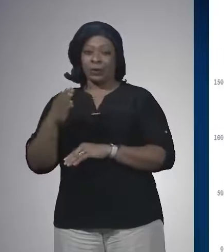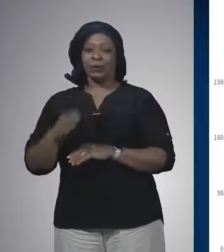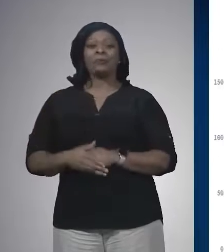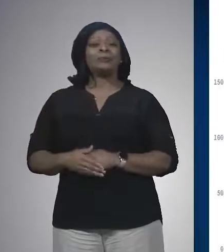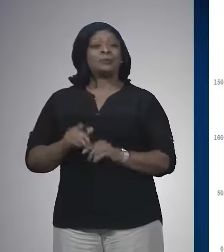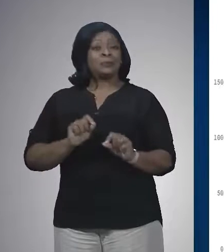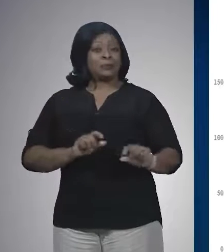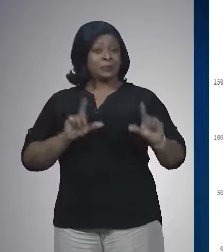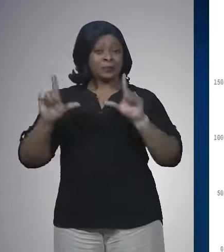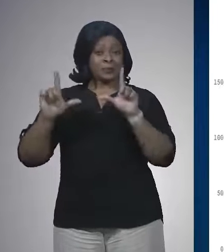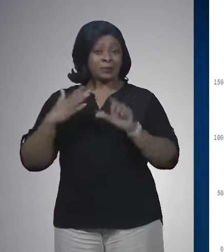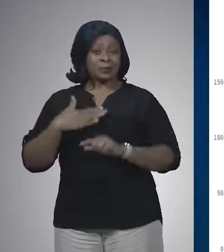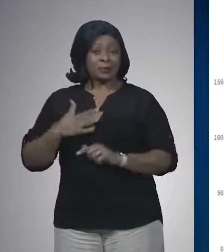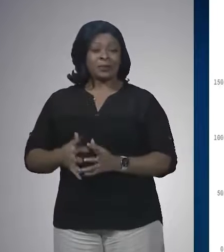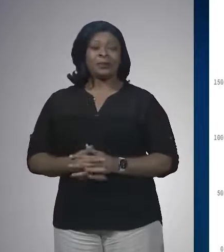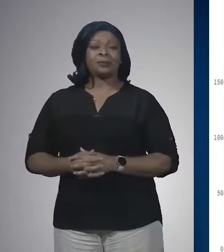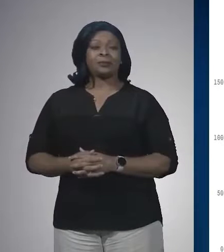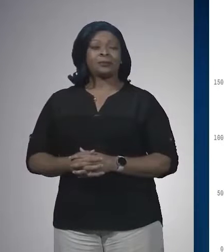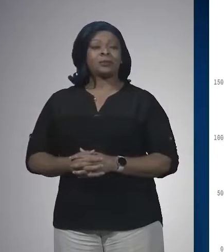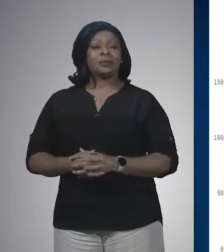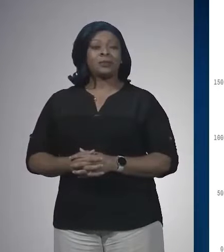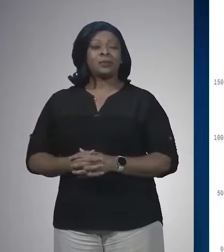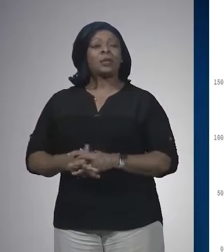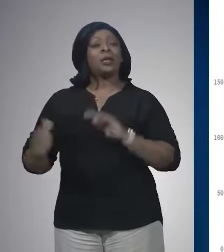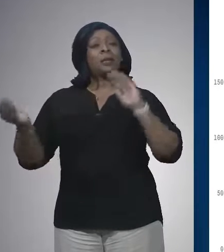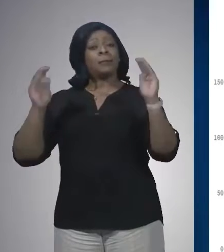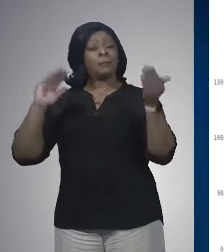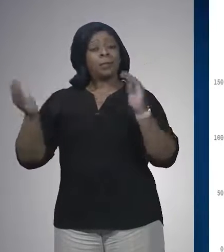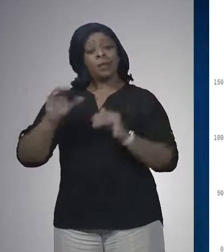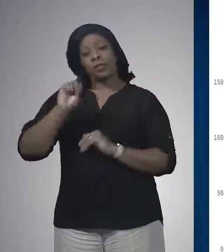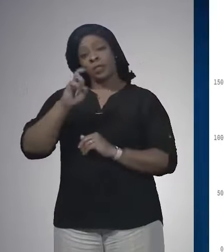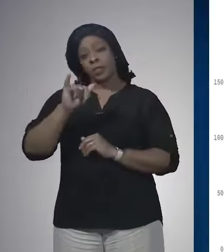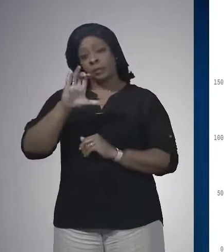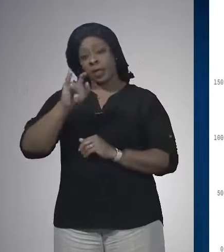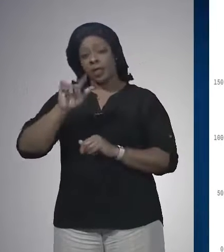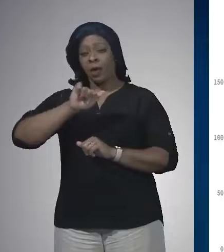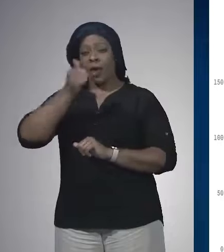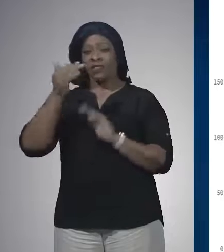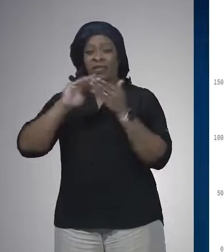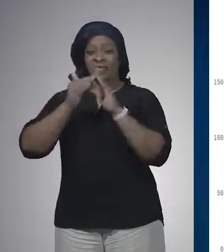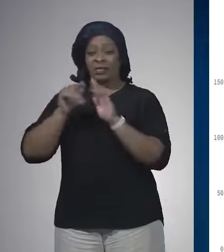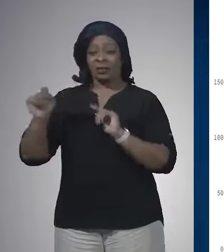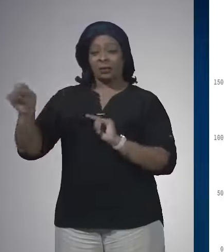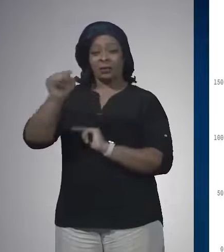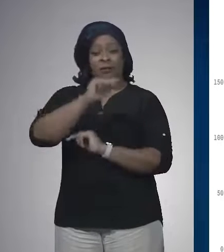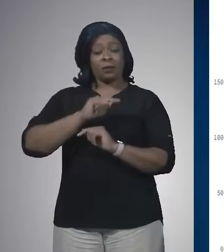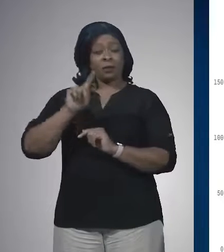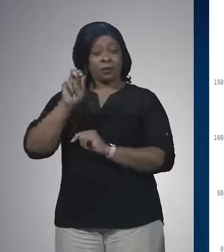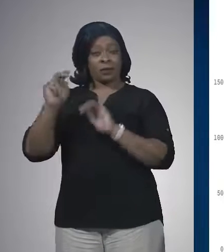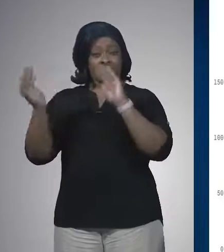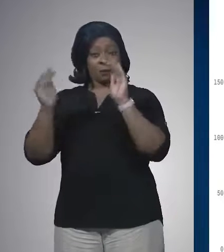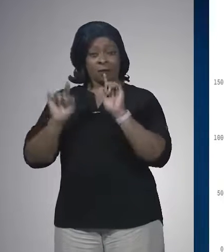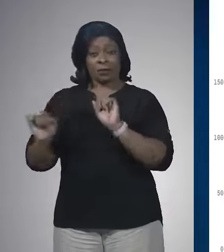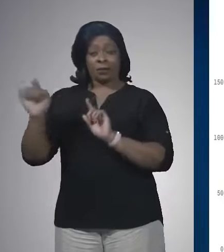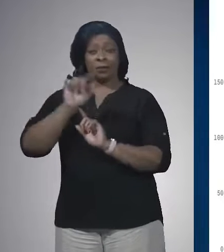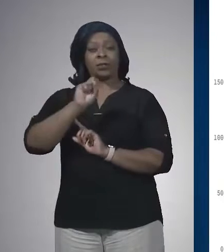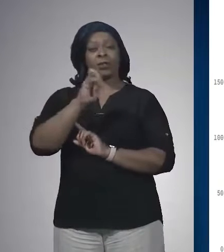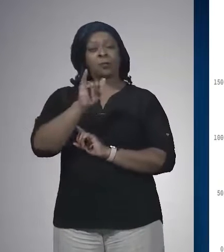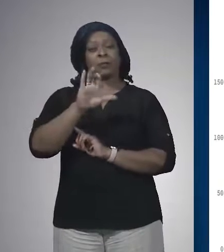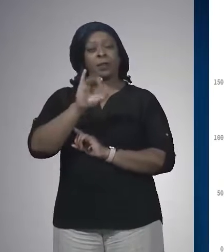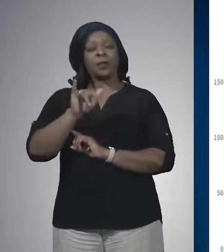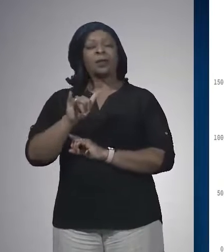slide. When you compare Shelby County to other metro areas in Tennessee, Shelby County